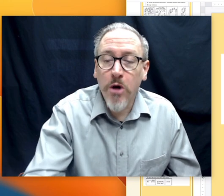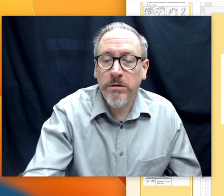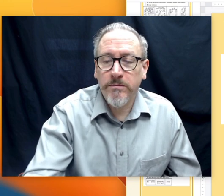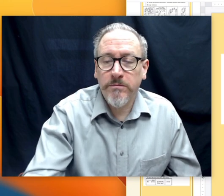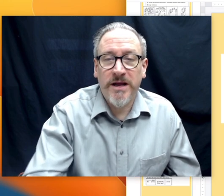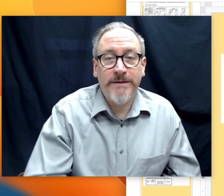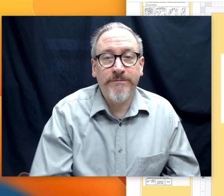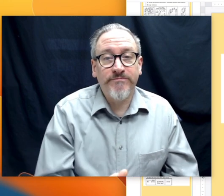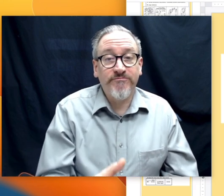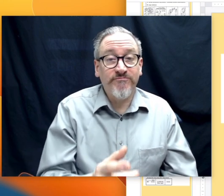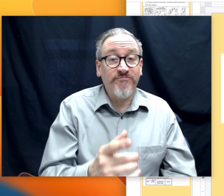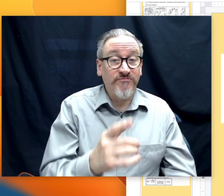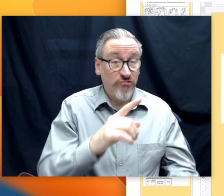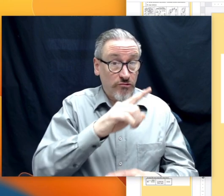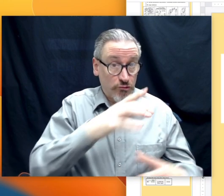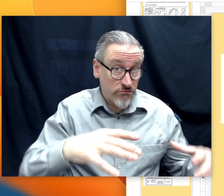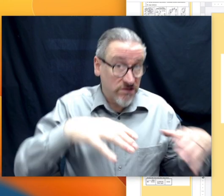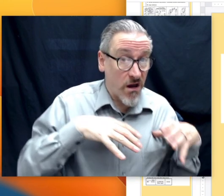oh, like